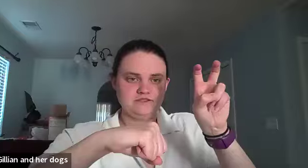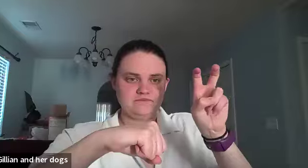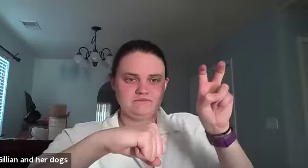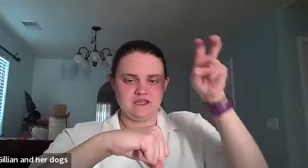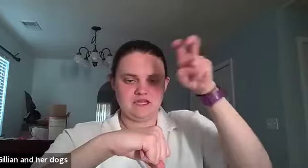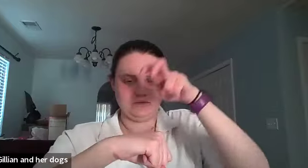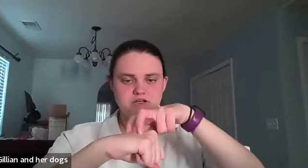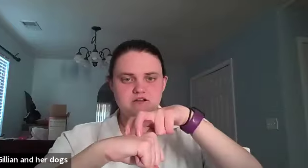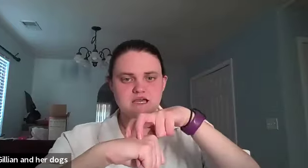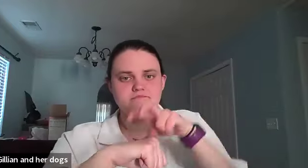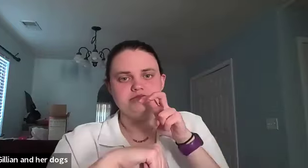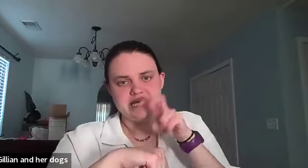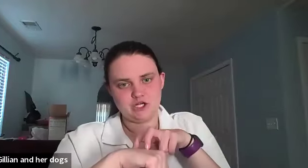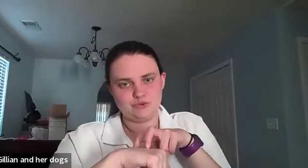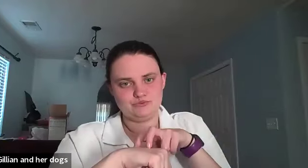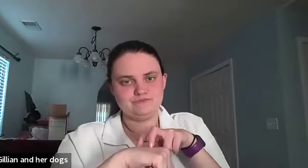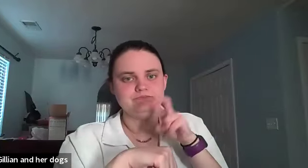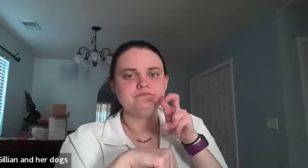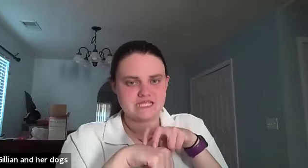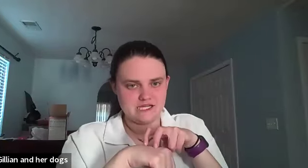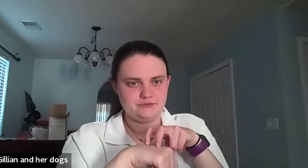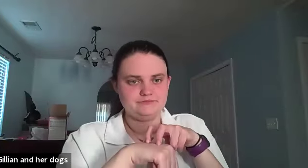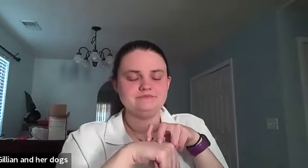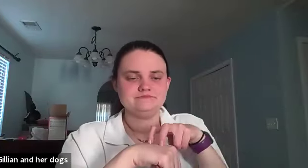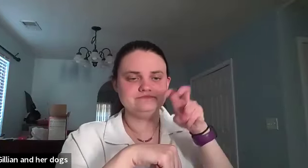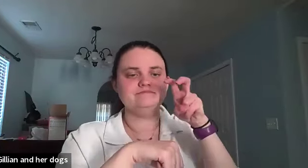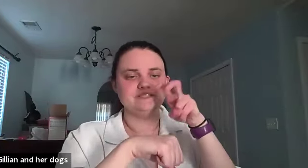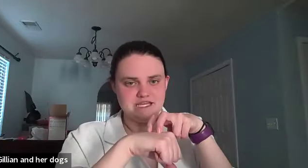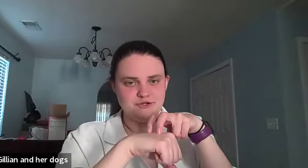fingers, and you put it on top. Potato, potato, potato.